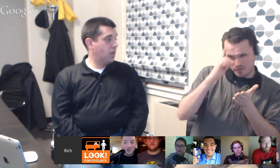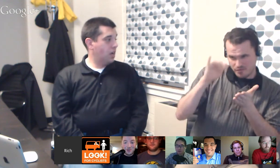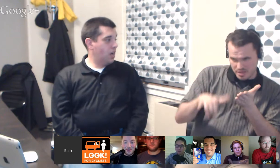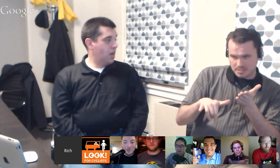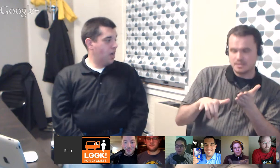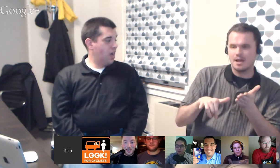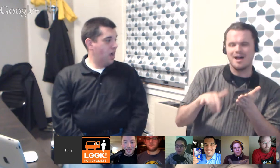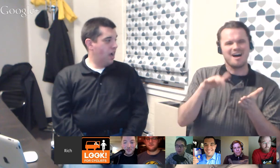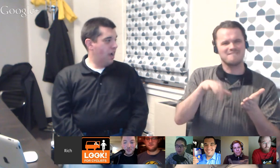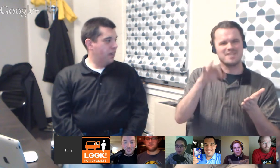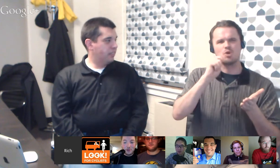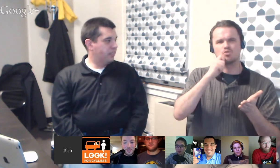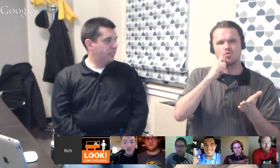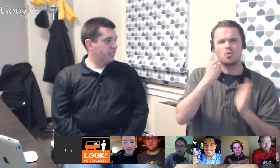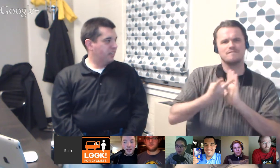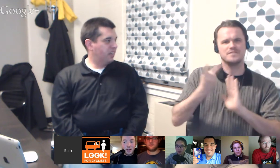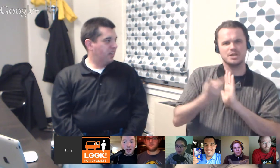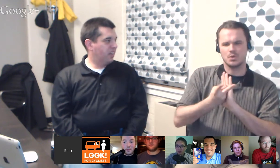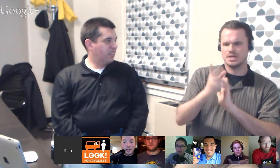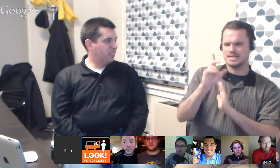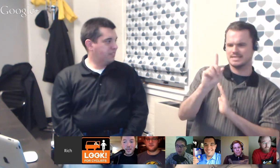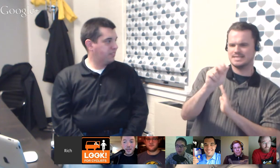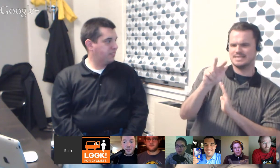this really cool video by David Berman.